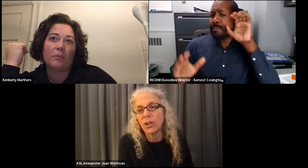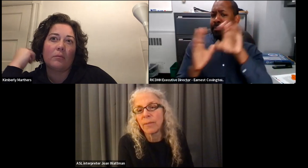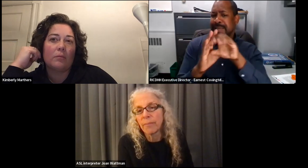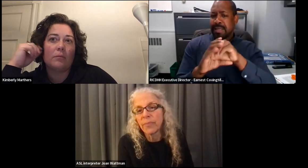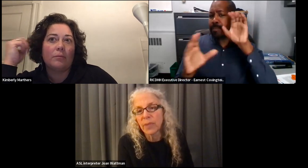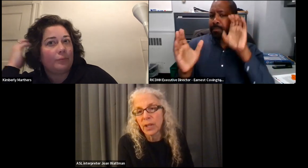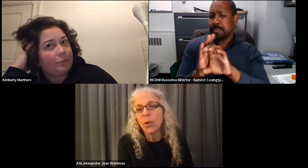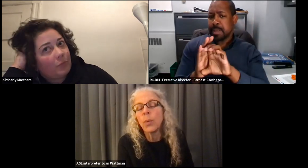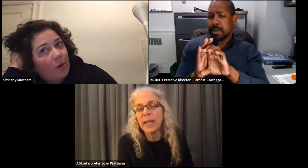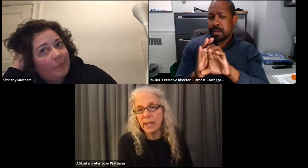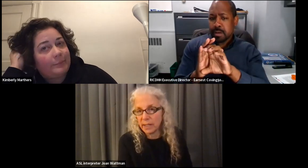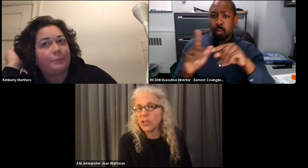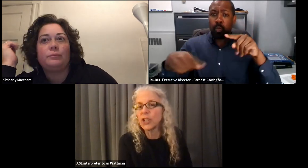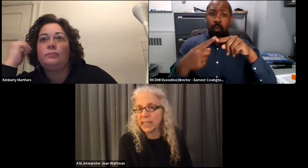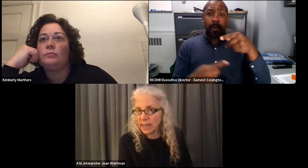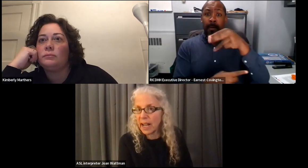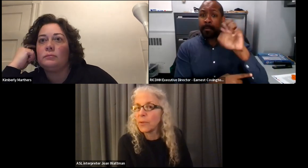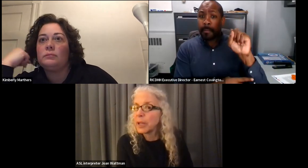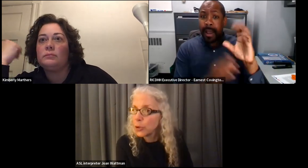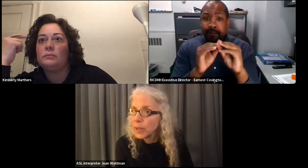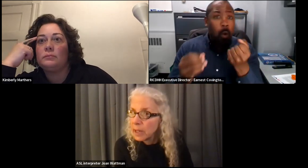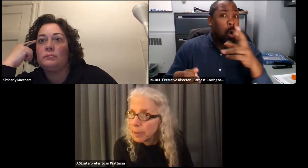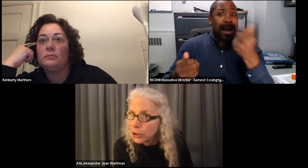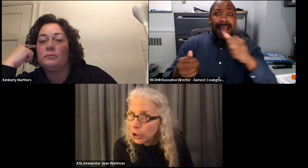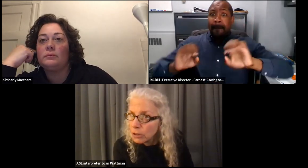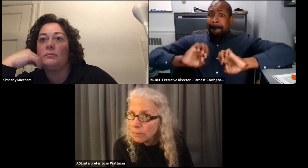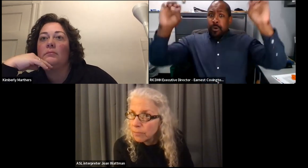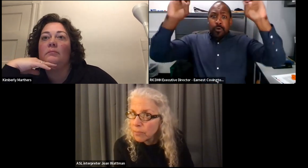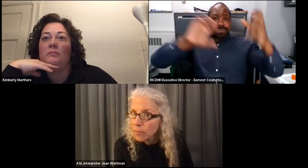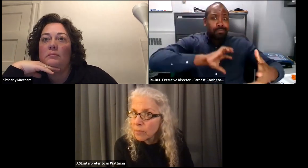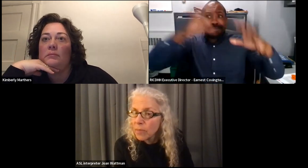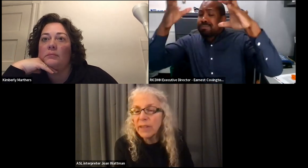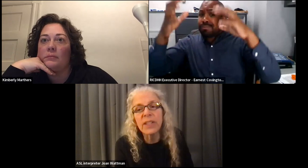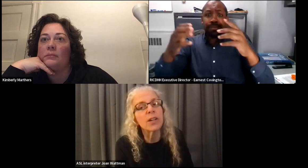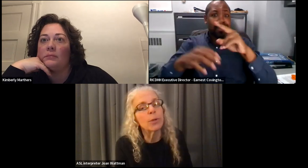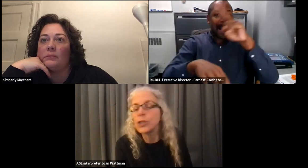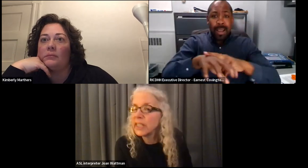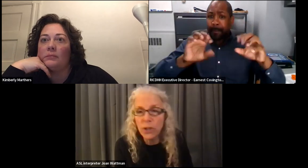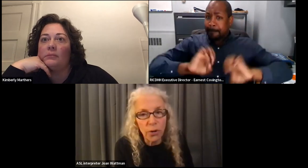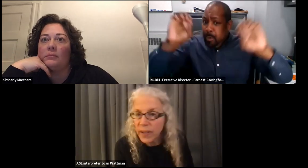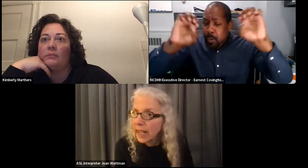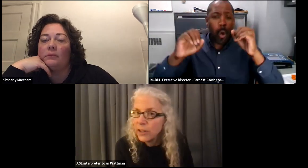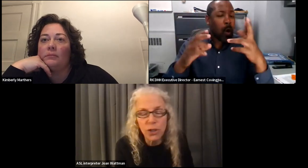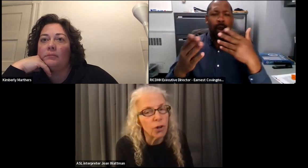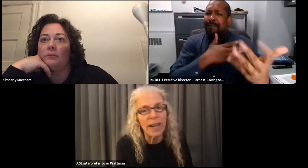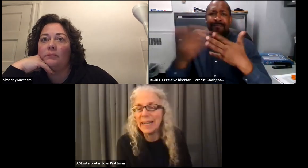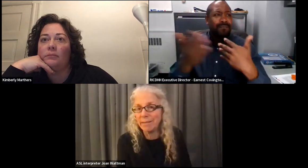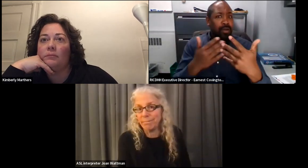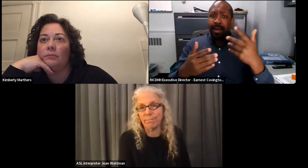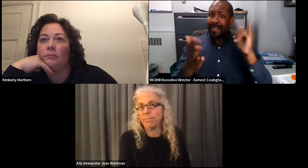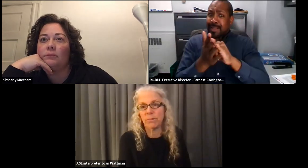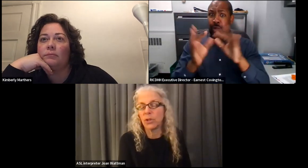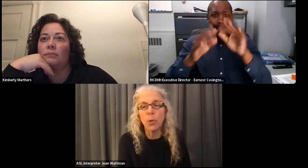and we suggested they have a picture within a picture. If there's an emergency notification or